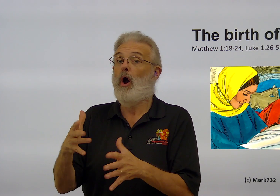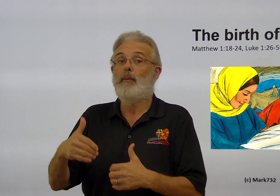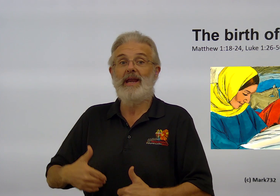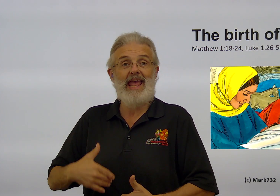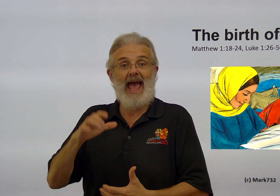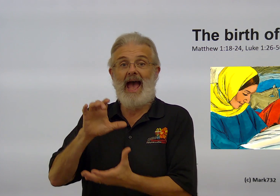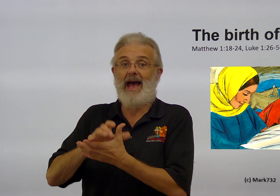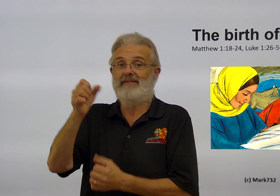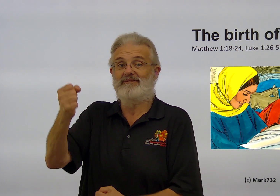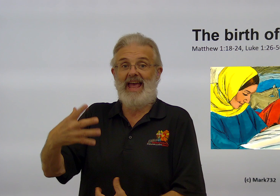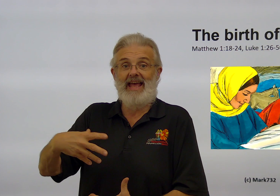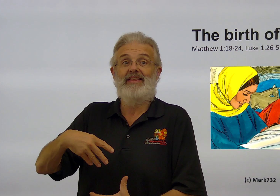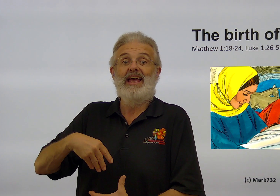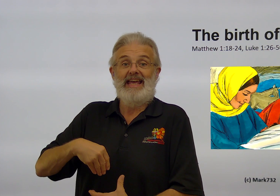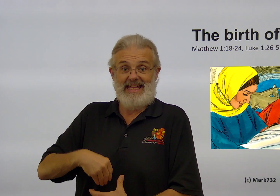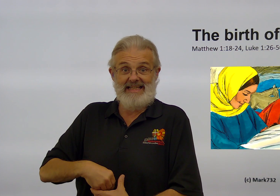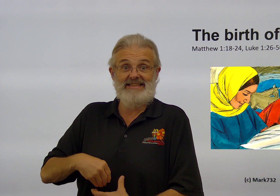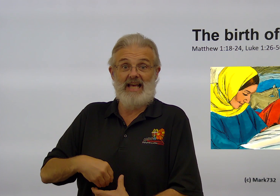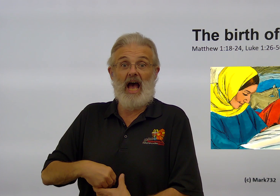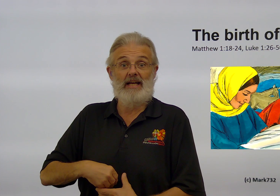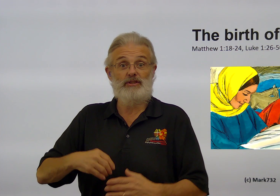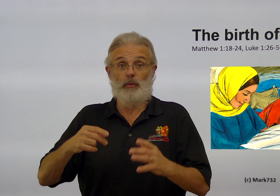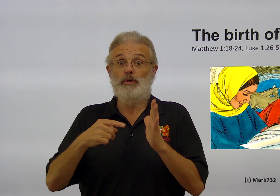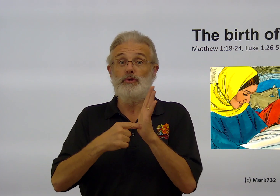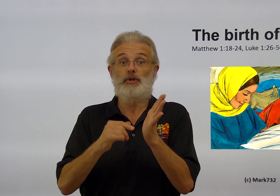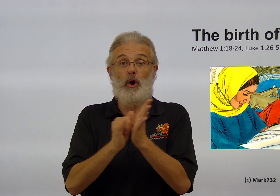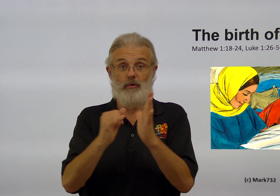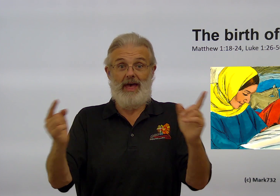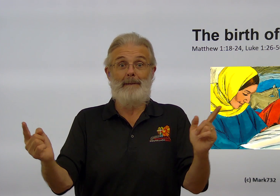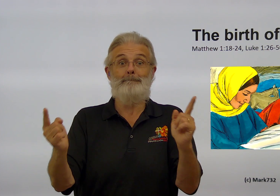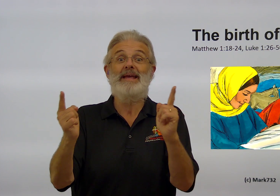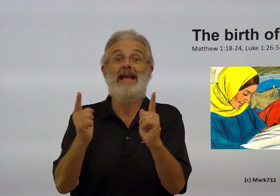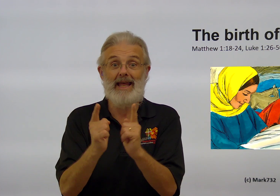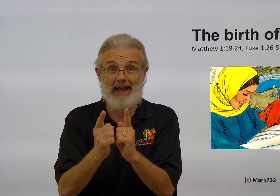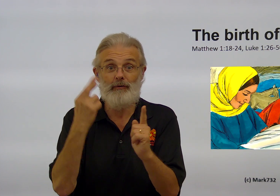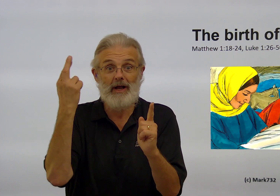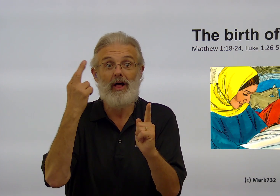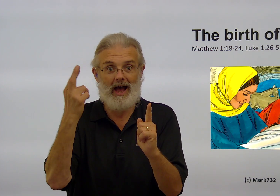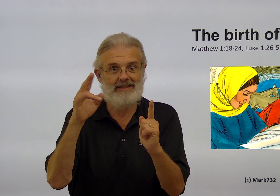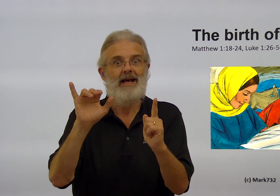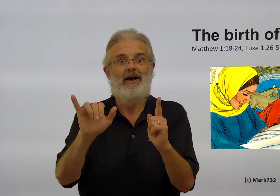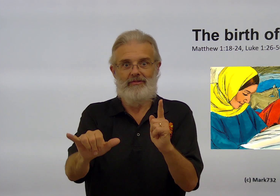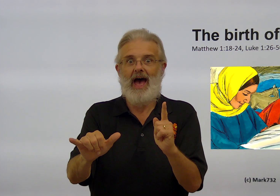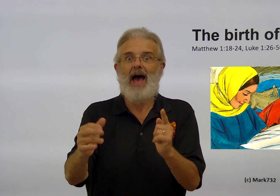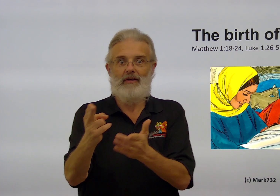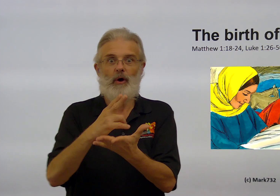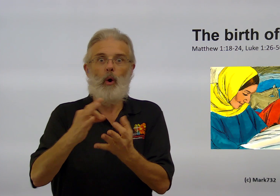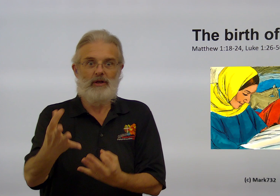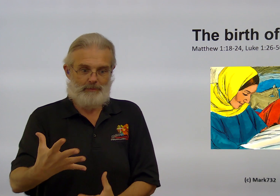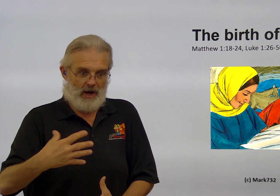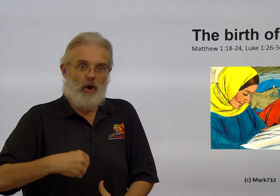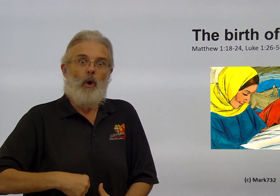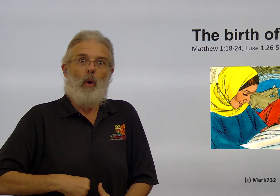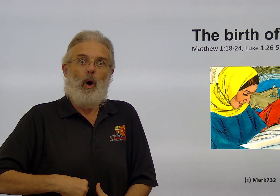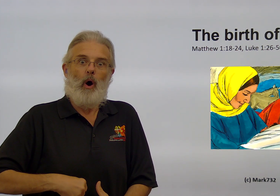already had faith inside. So when you show that meeting, realize that the Holy Spirit, oh,